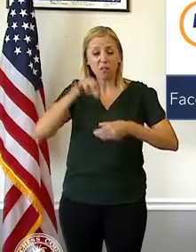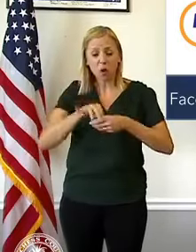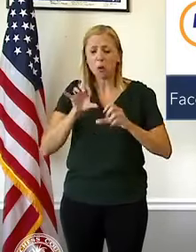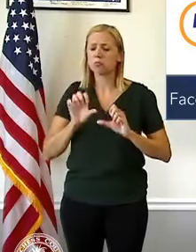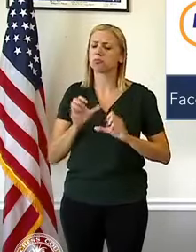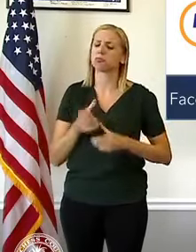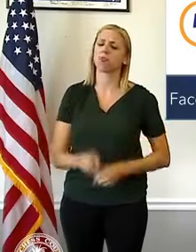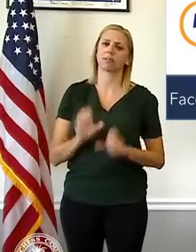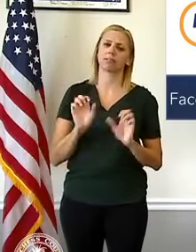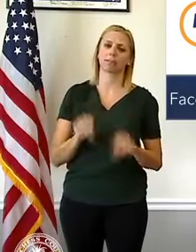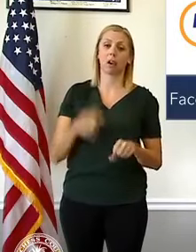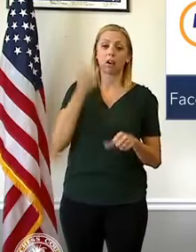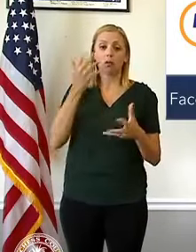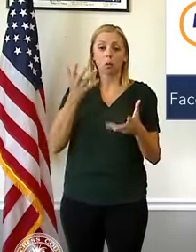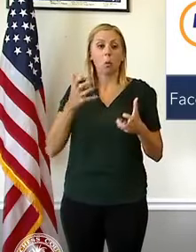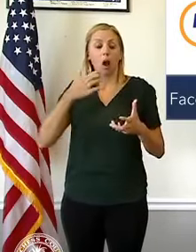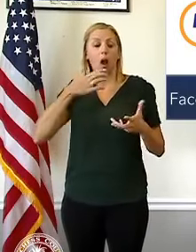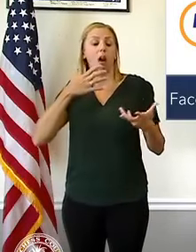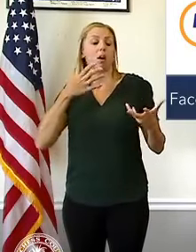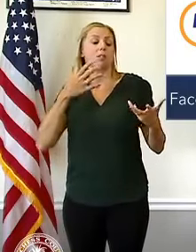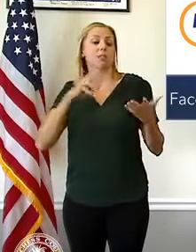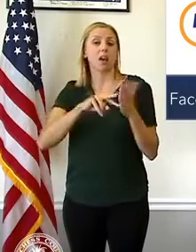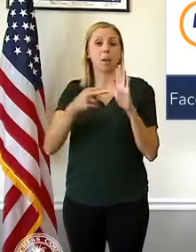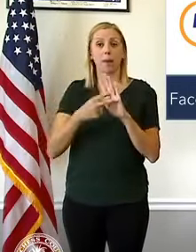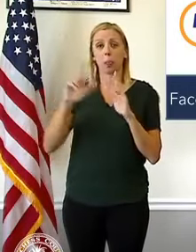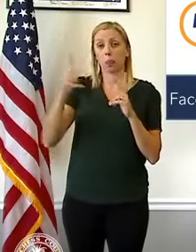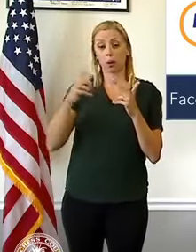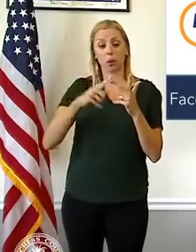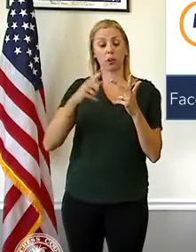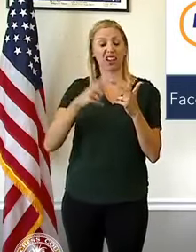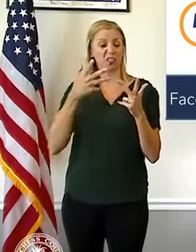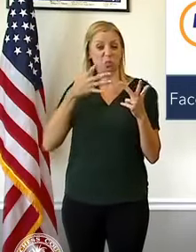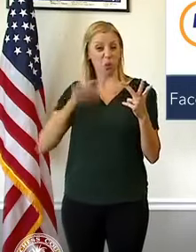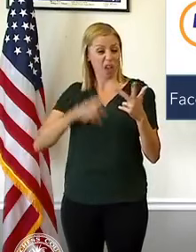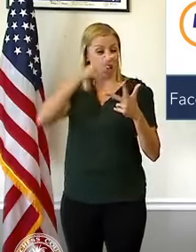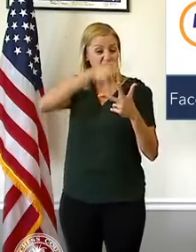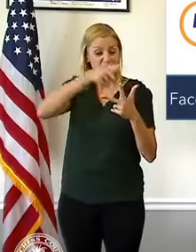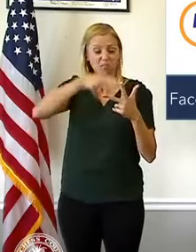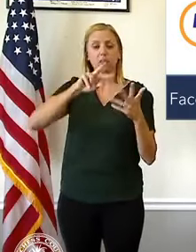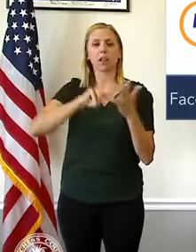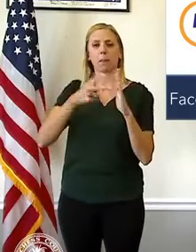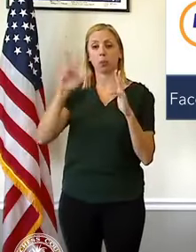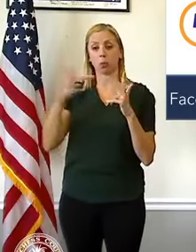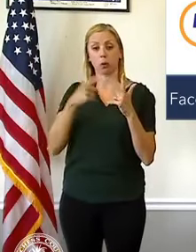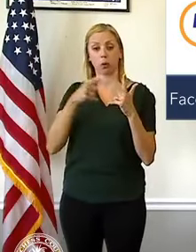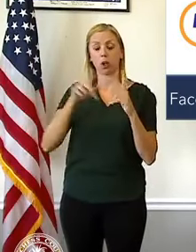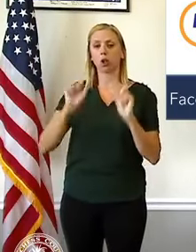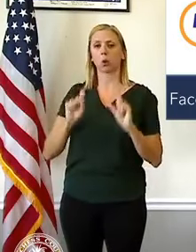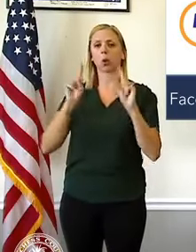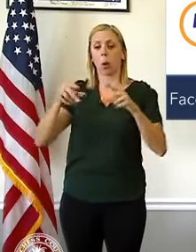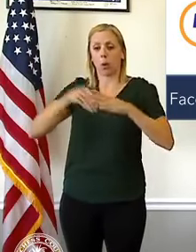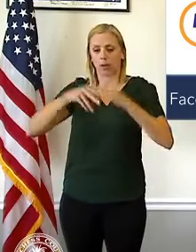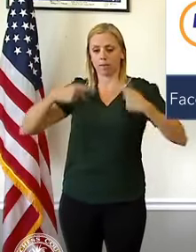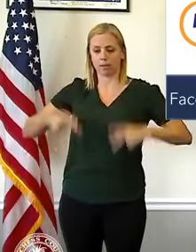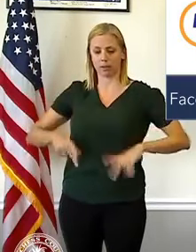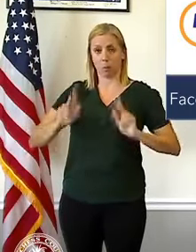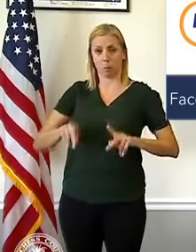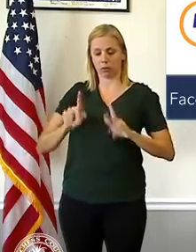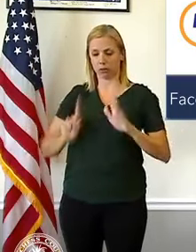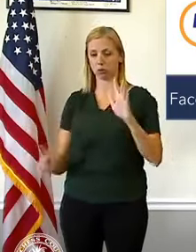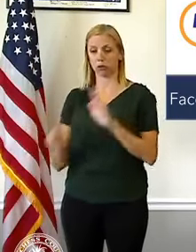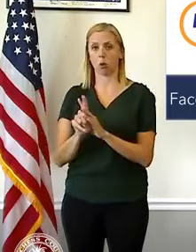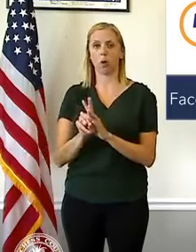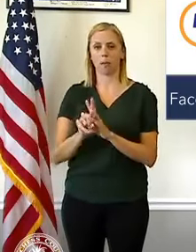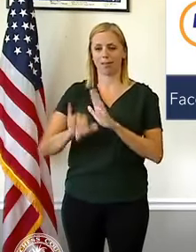feel that you wish to, your third option is to show up on election day and vote in your local election district. Again, keeping in